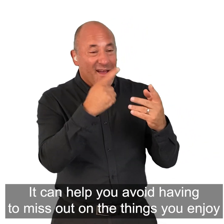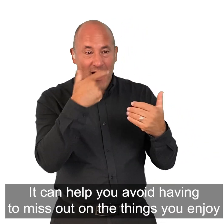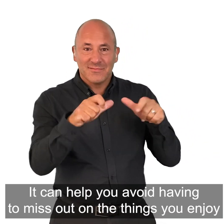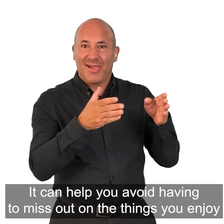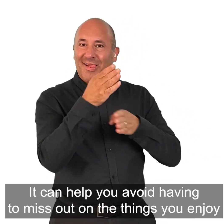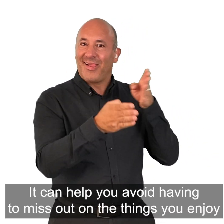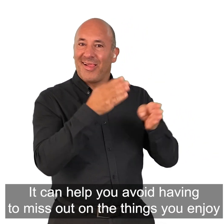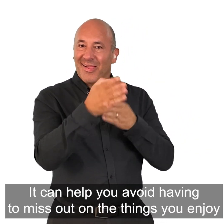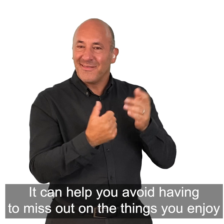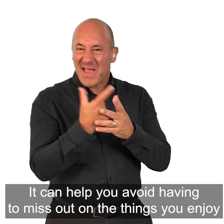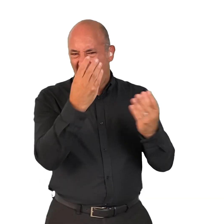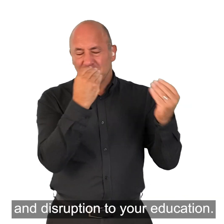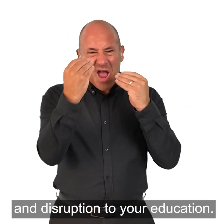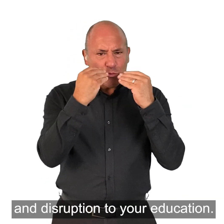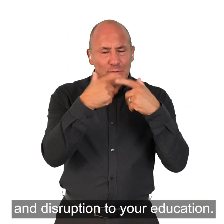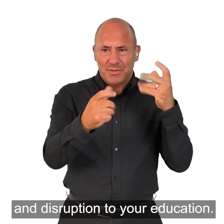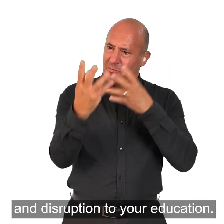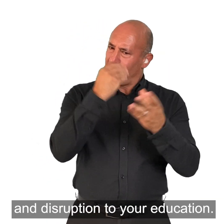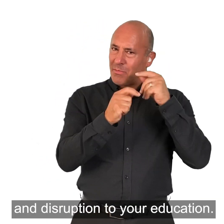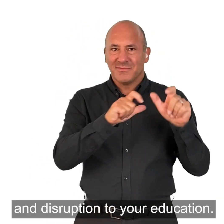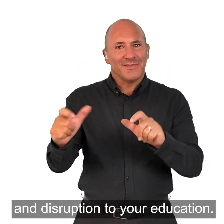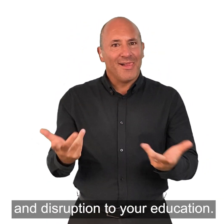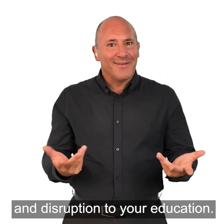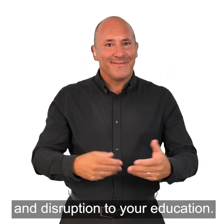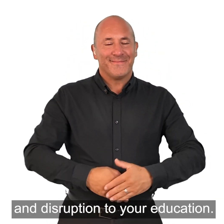things you enjoy, and disruption to your education.